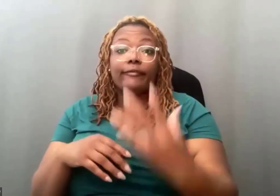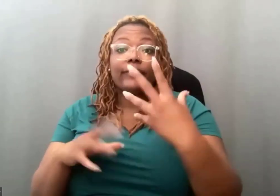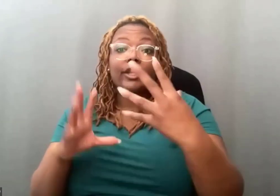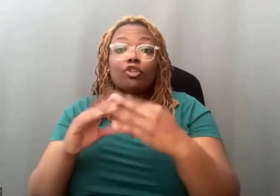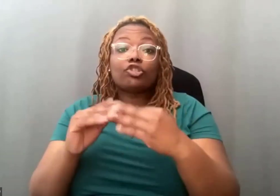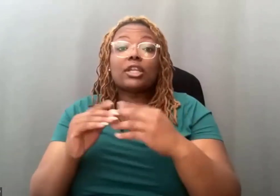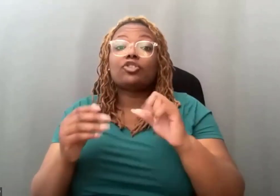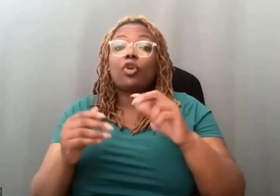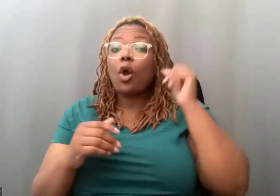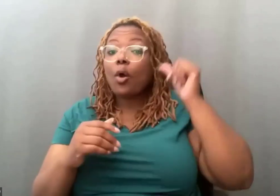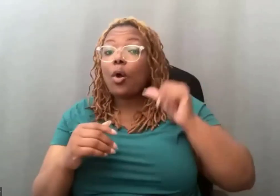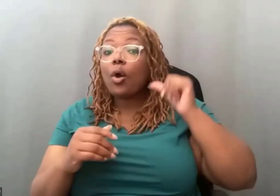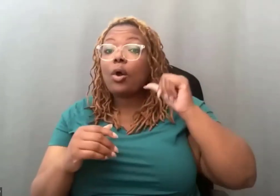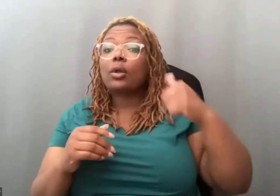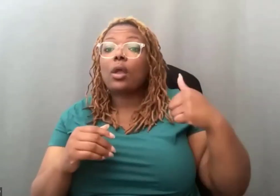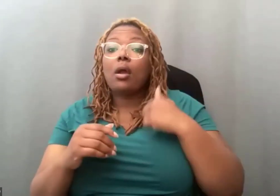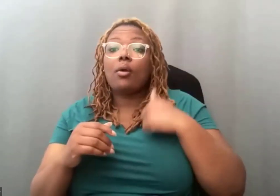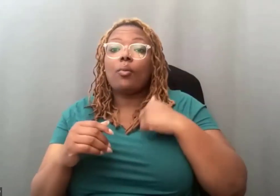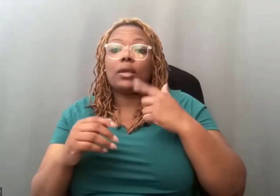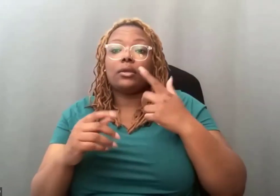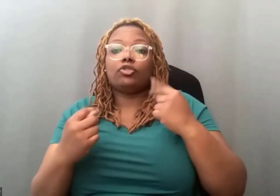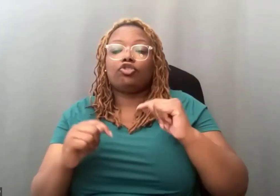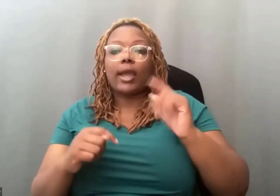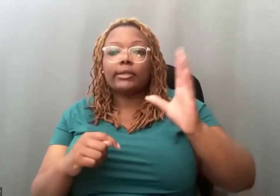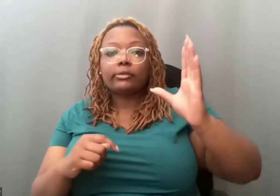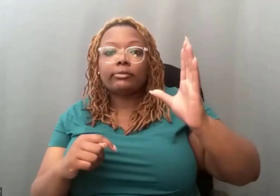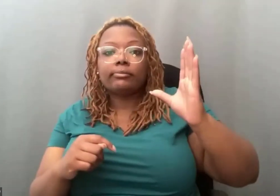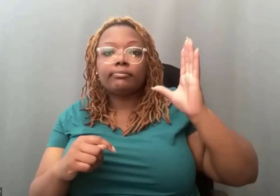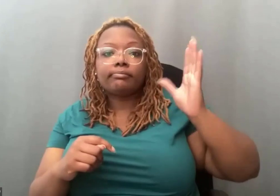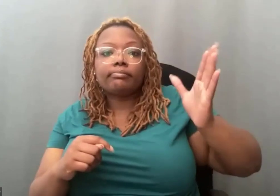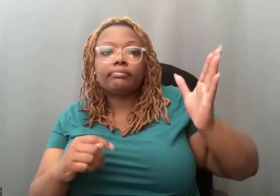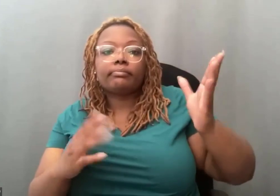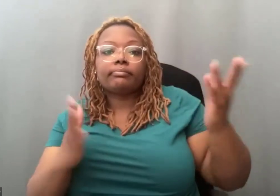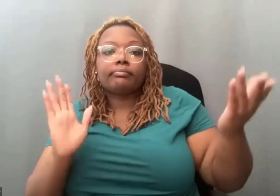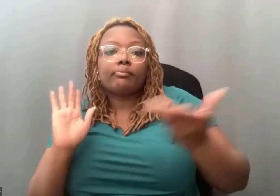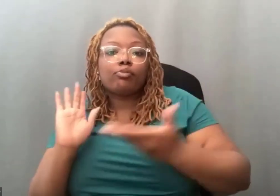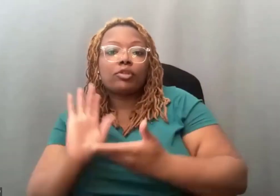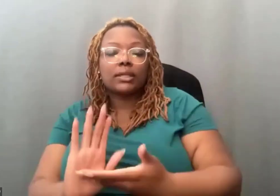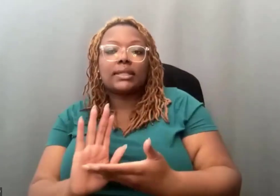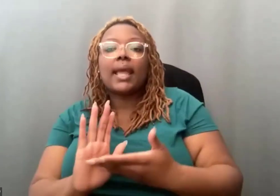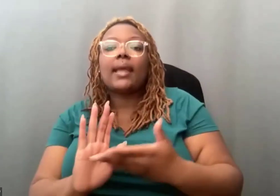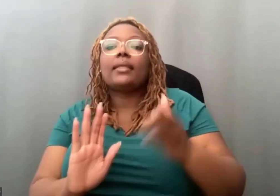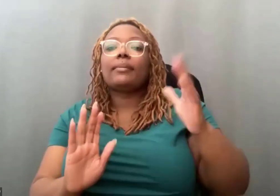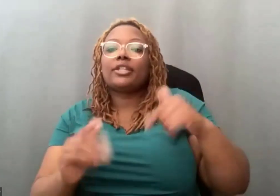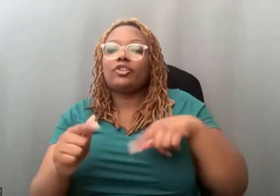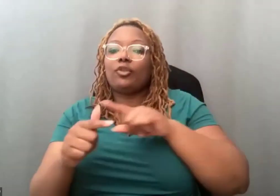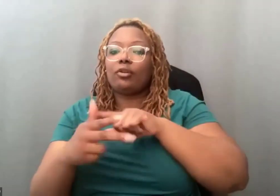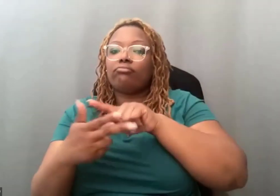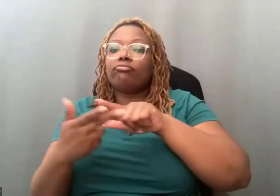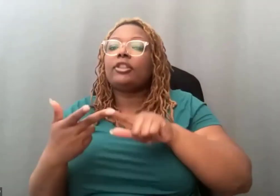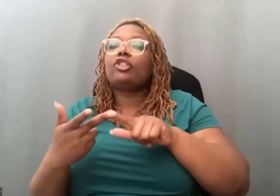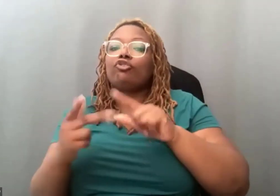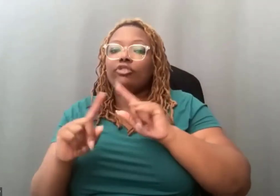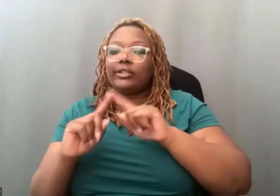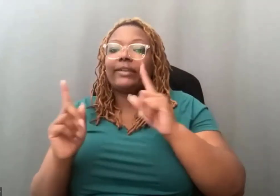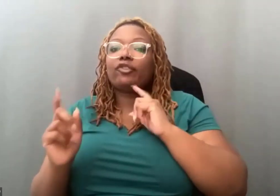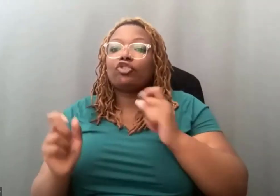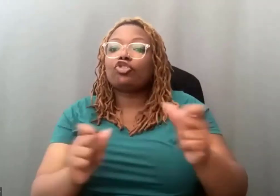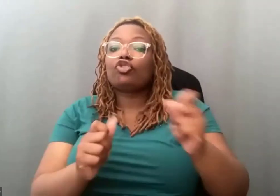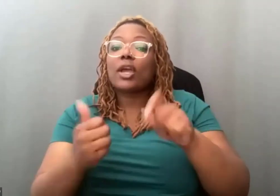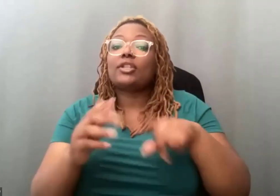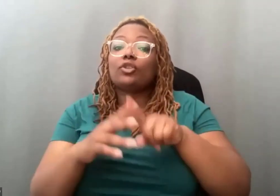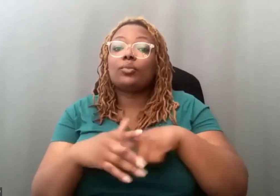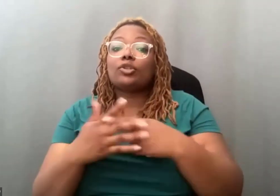writing, is that we try to present the material that we are giving to people in 3 completely different ways. We start